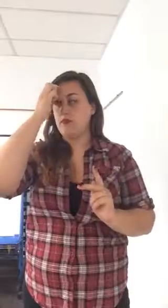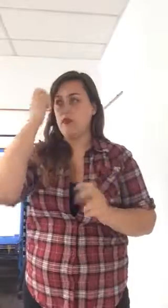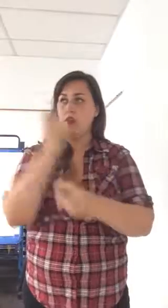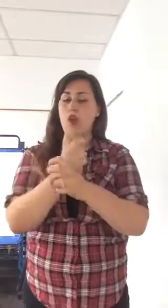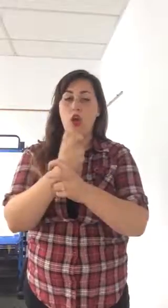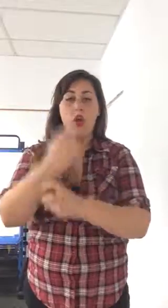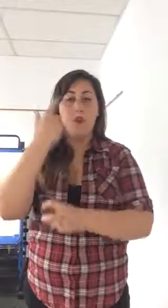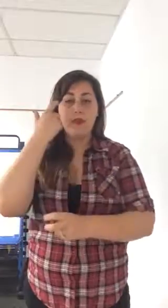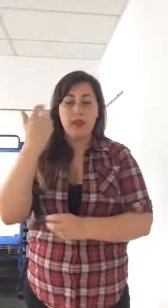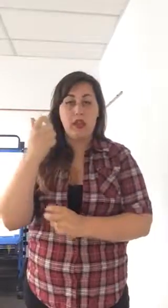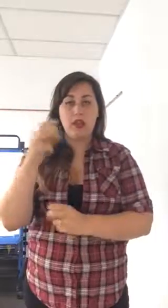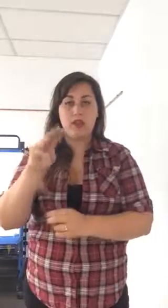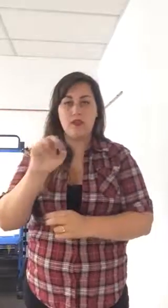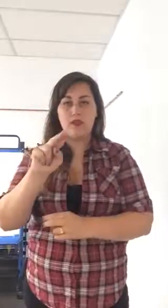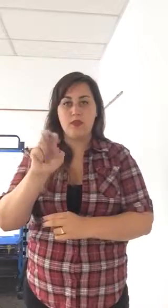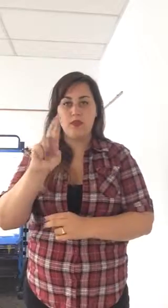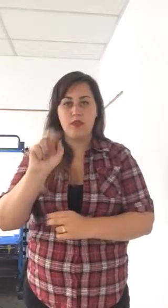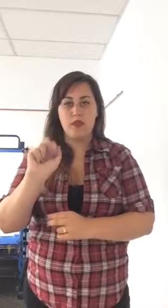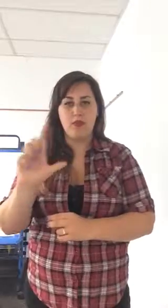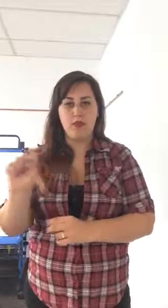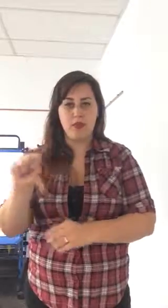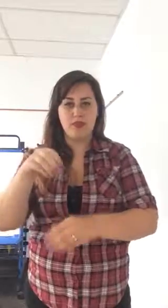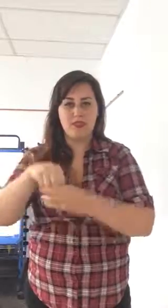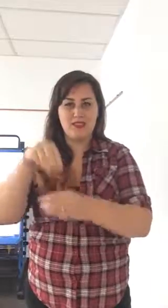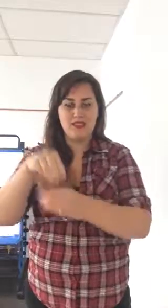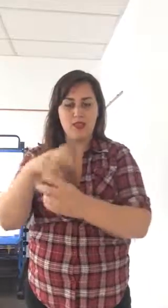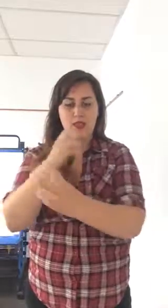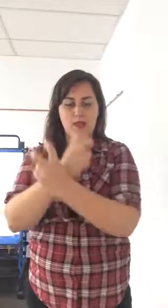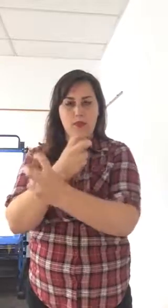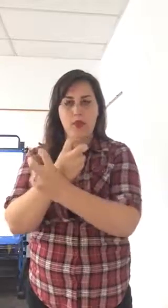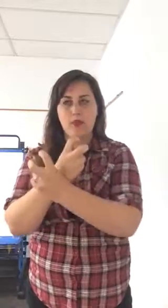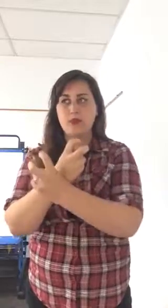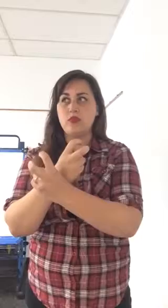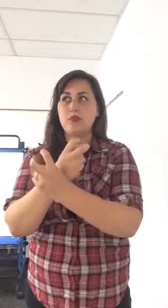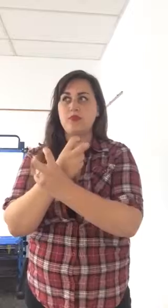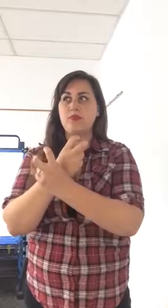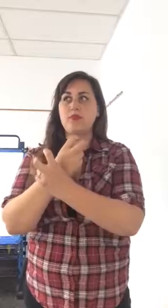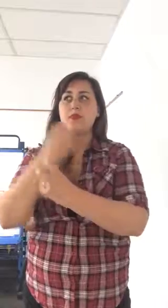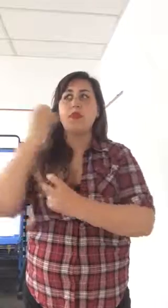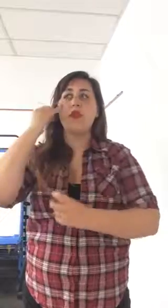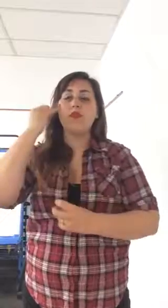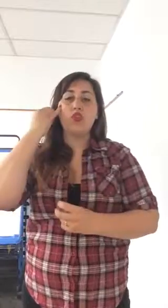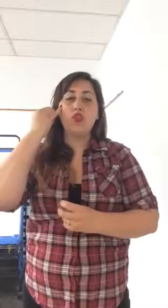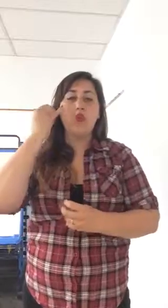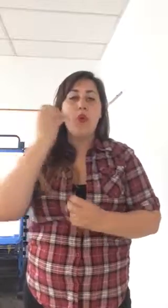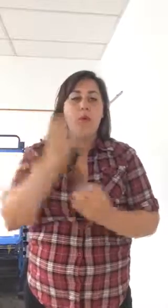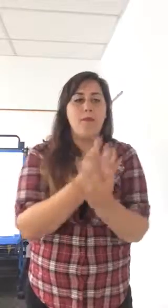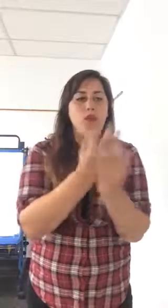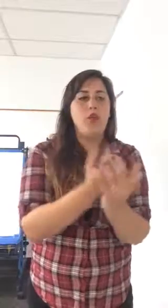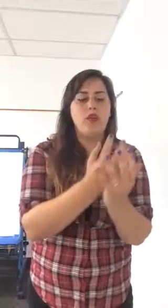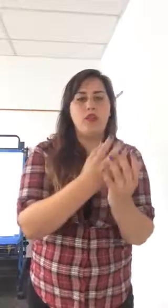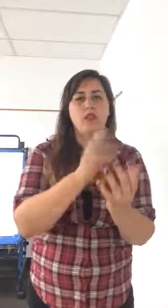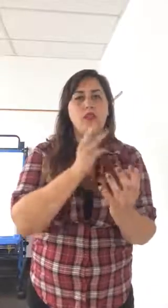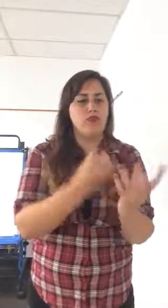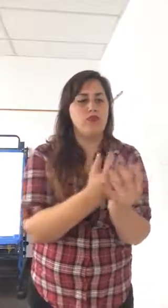in them, and your bones are so hard because of the mineral content also. Guys and girls, if we took a bone and we boiled it, or leached